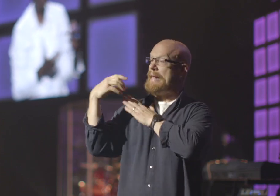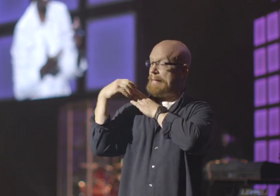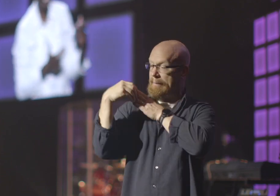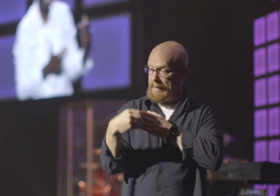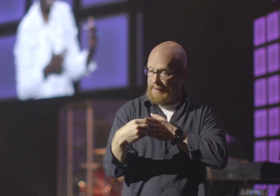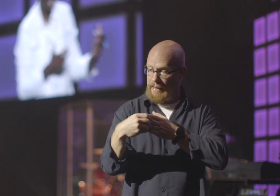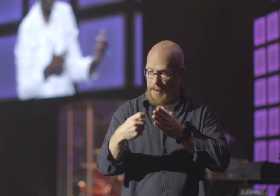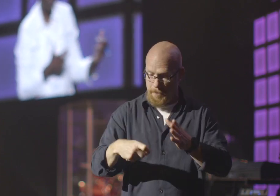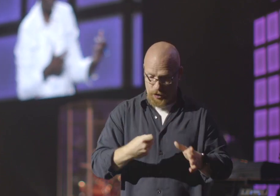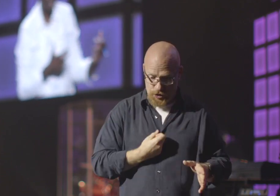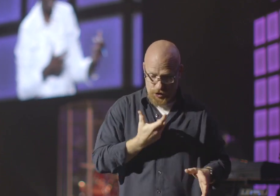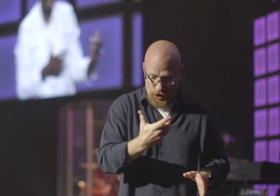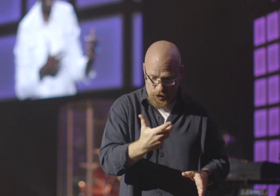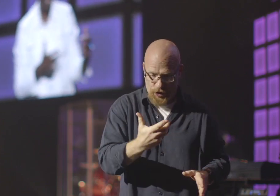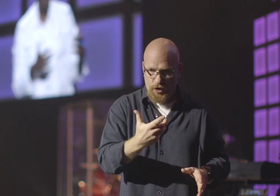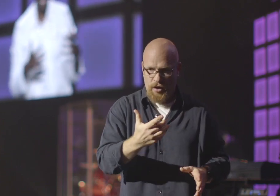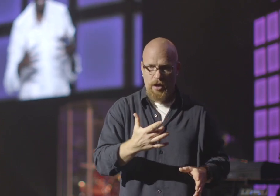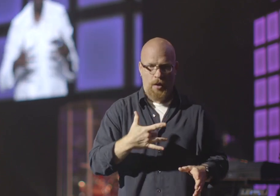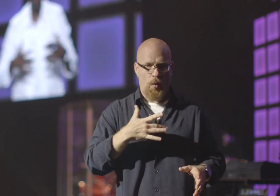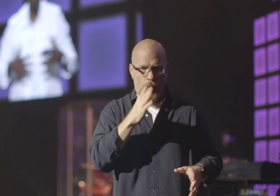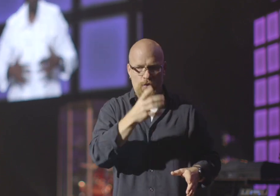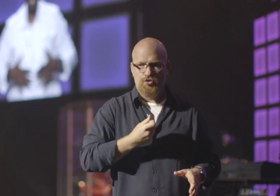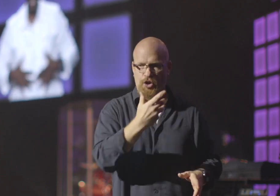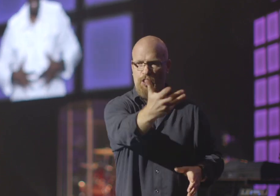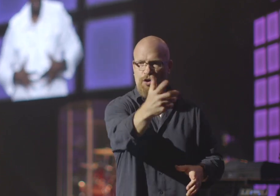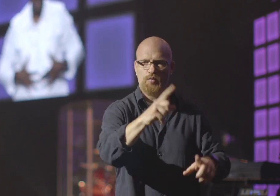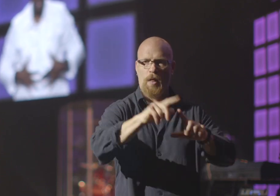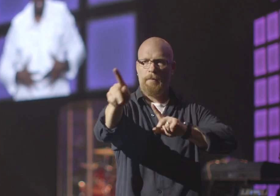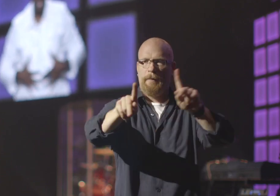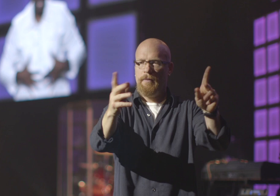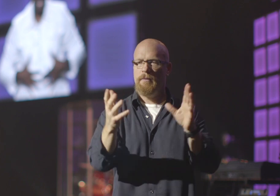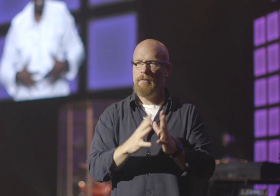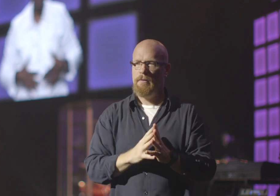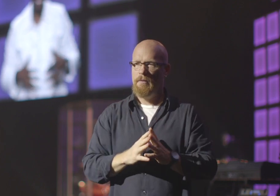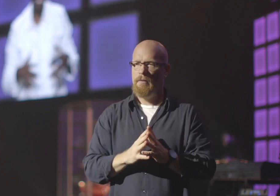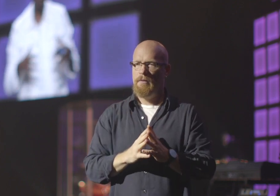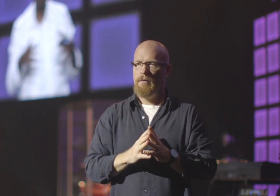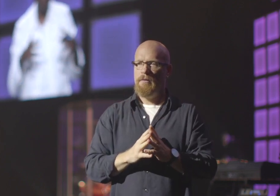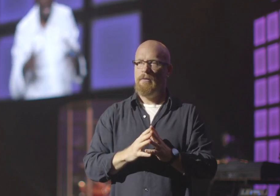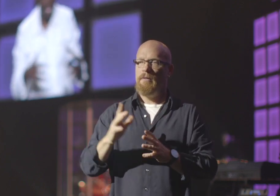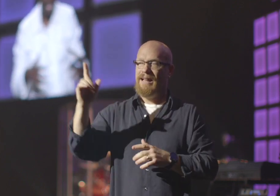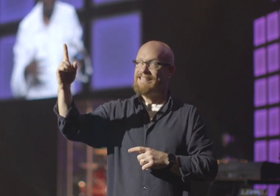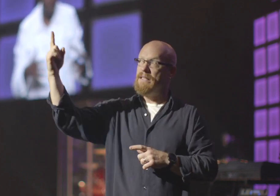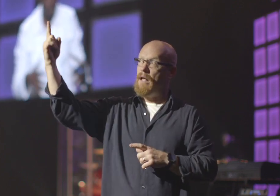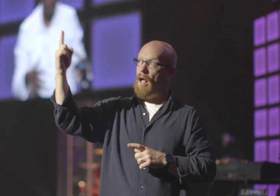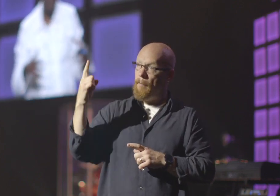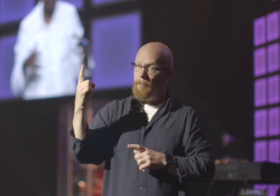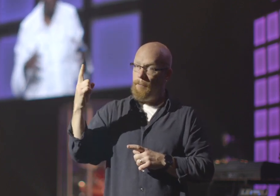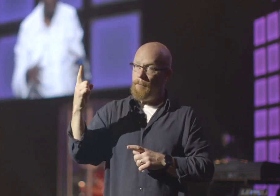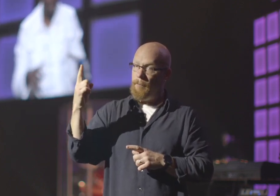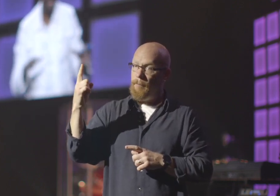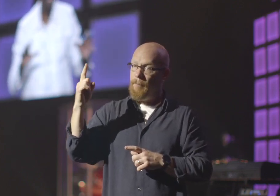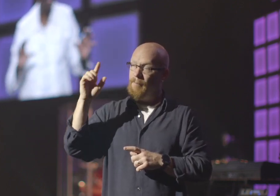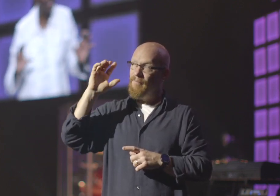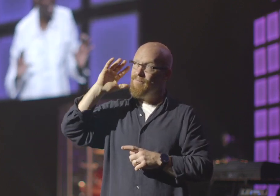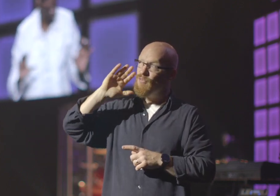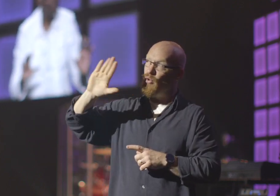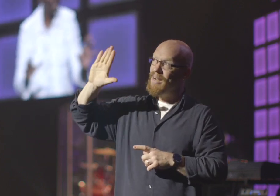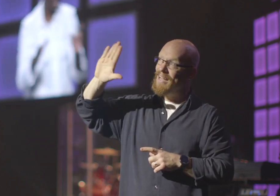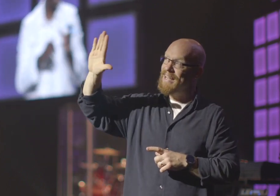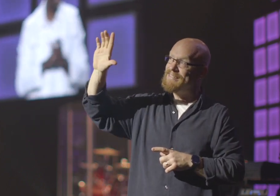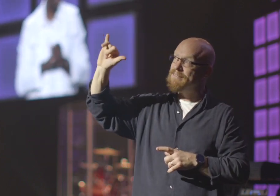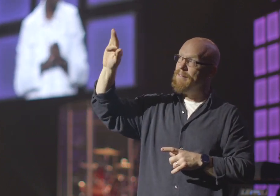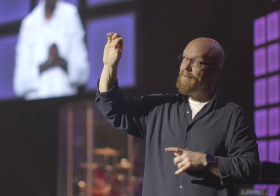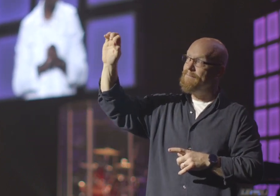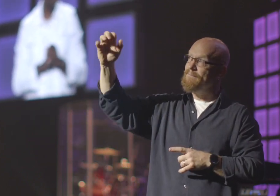only reason that I came is that you might have my life, and that you might have my life more abundantly. Allow